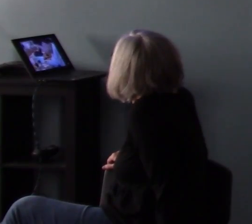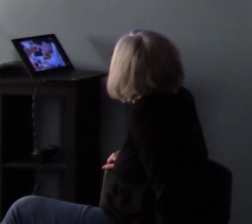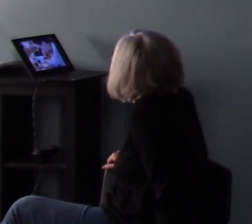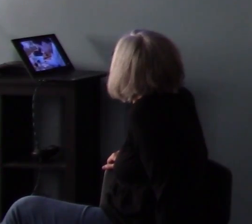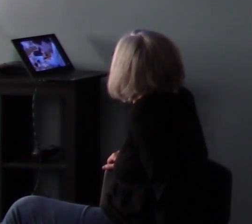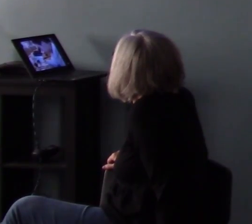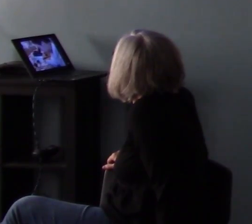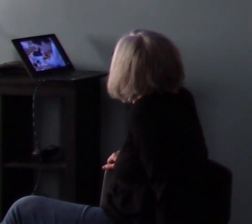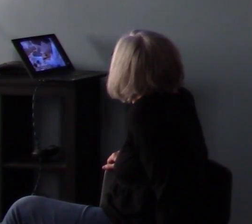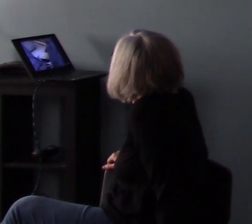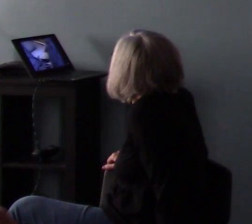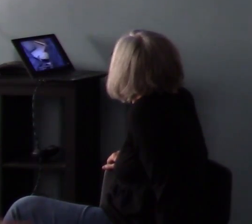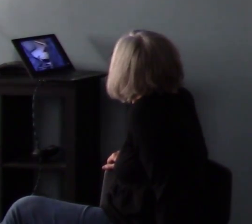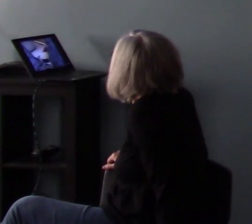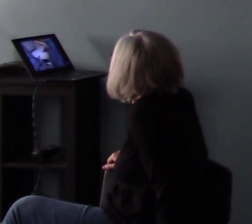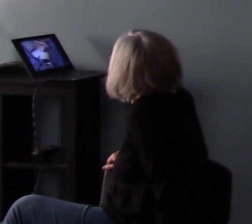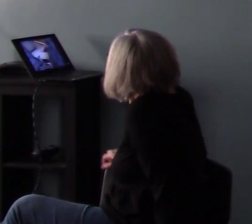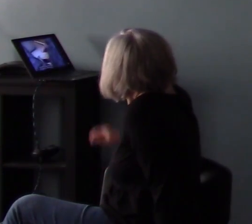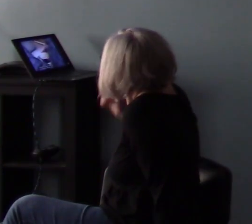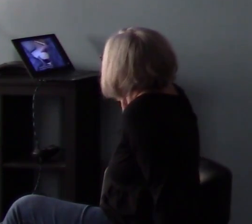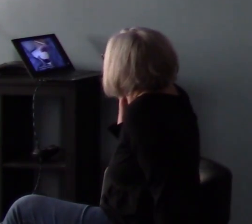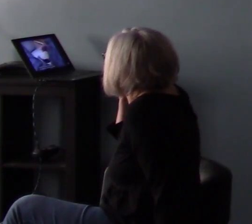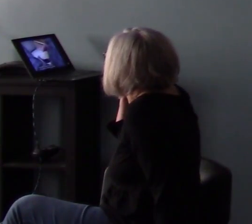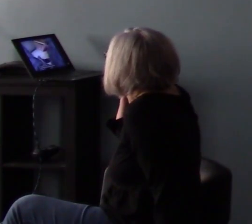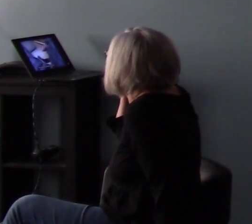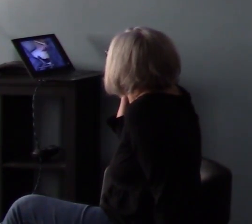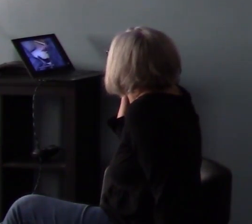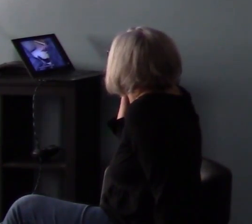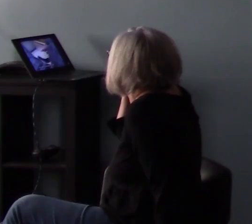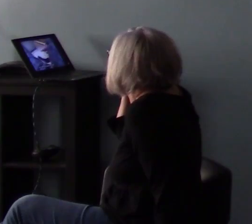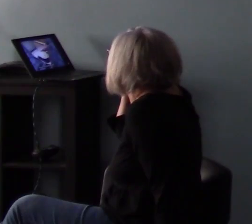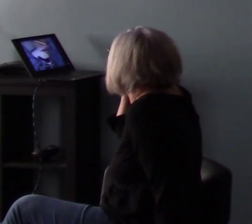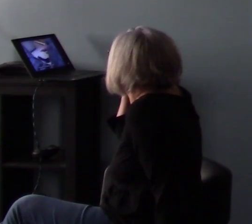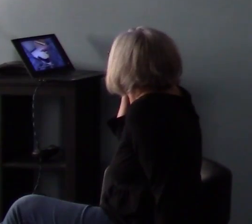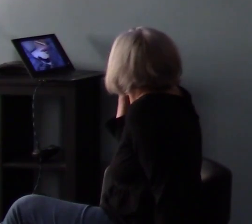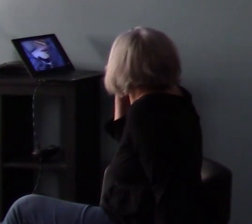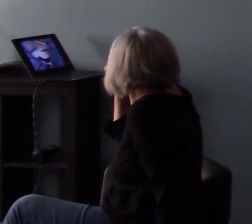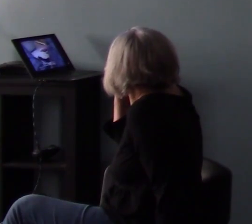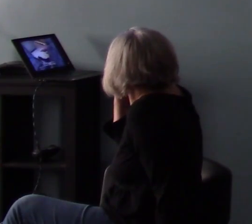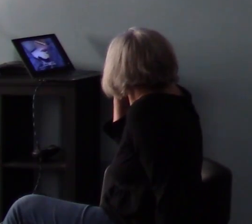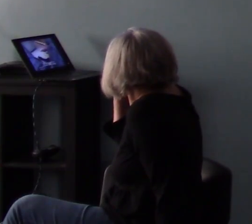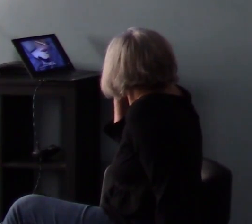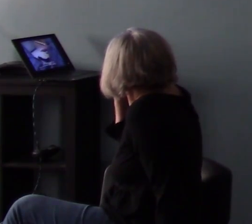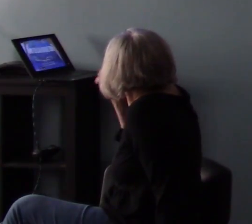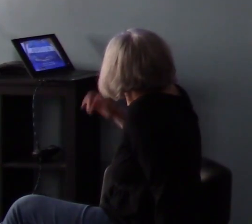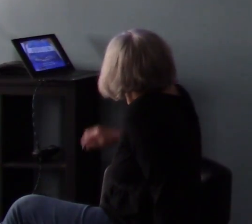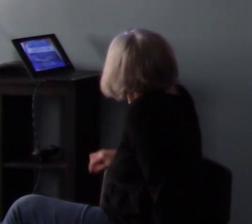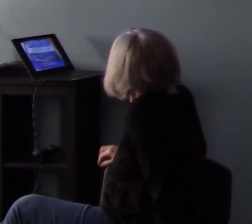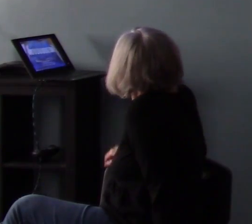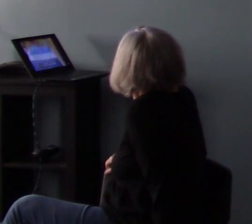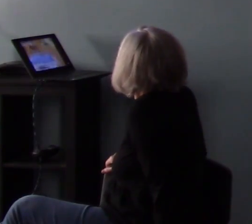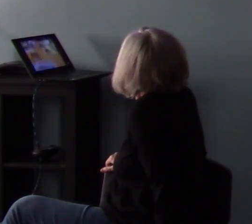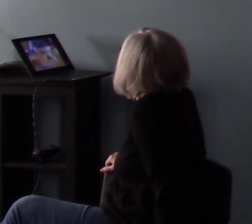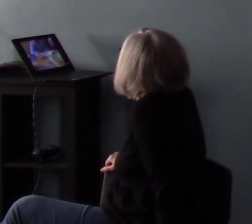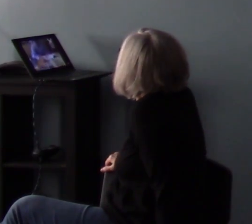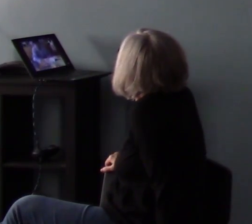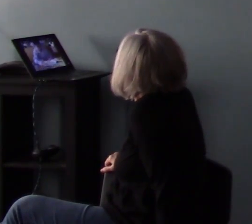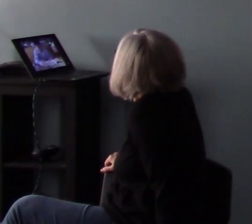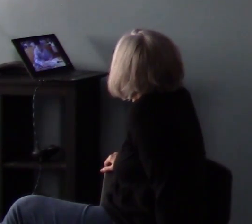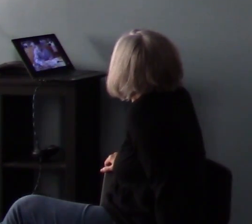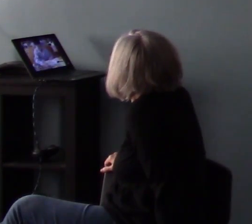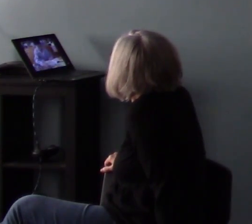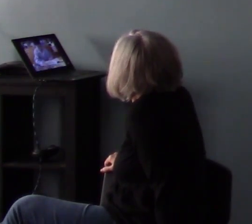the fossils he's discovered turn Darwin's tree of life upside down. Darwin's tree